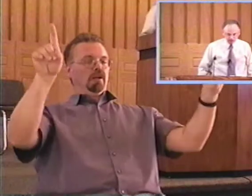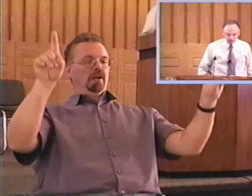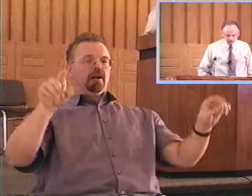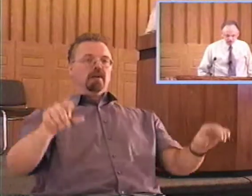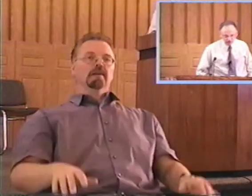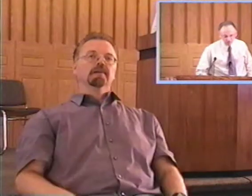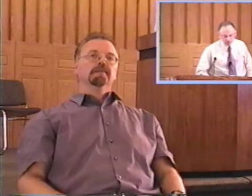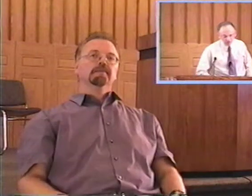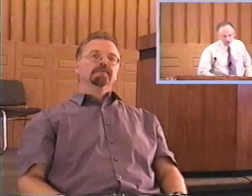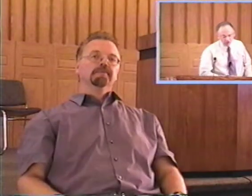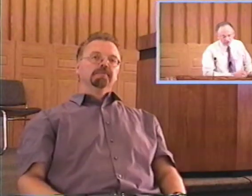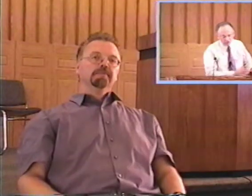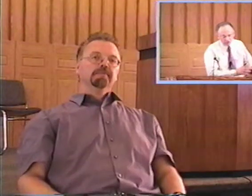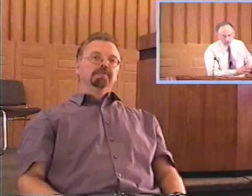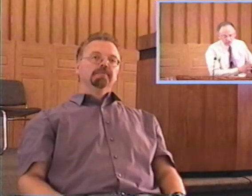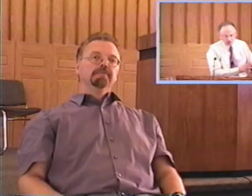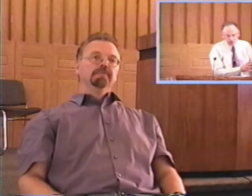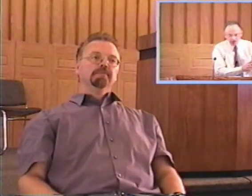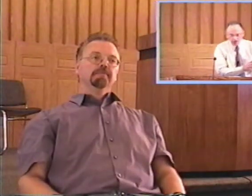that